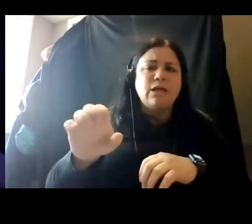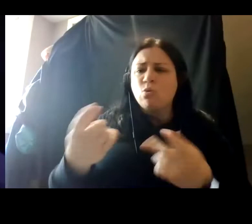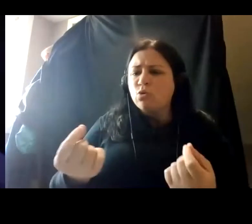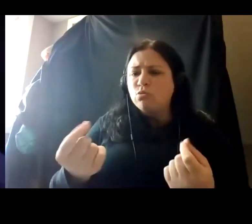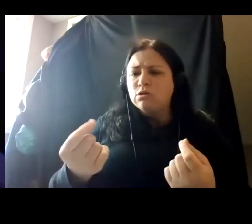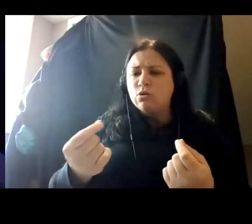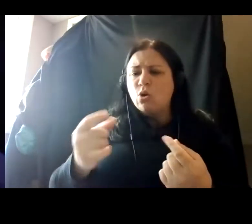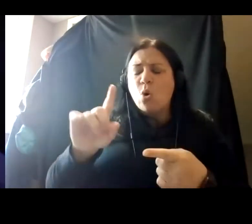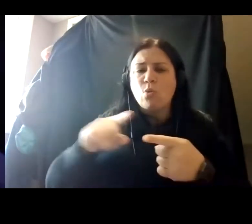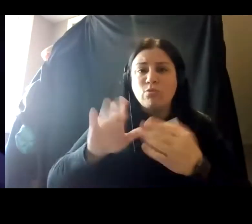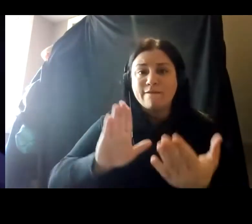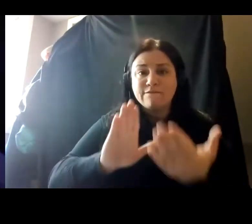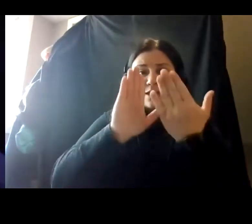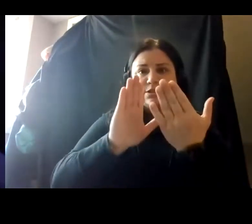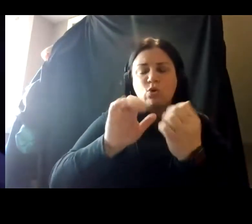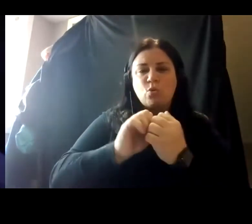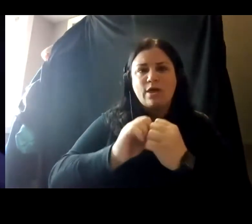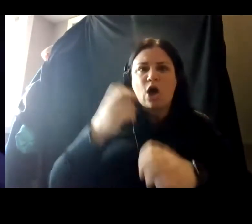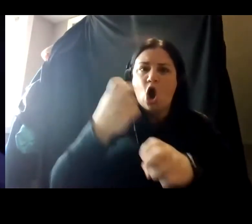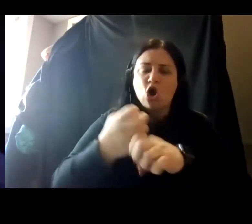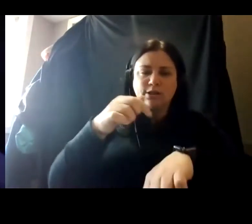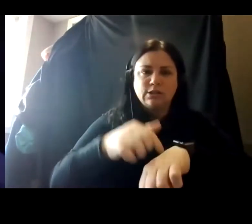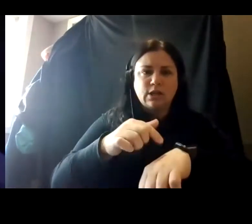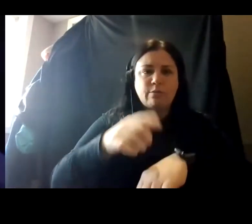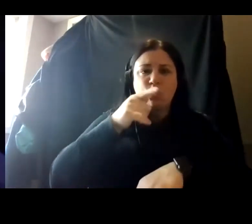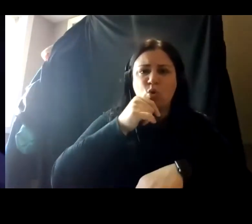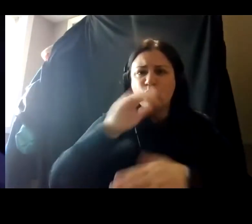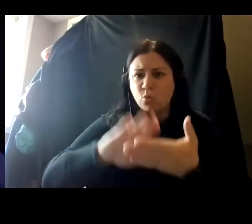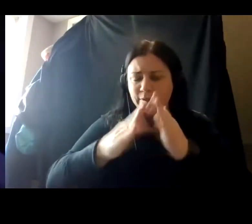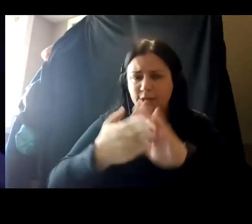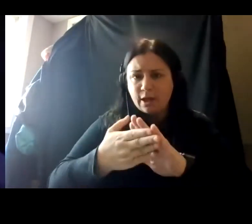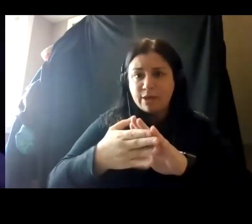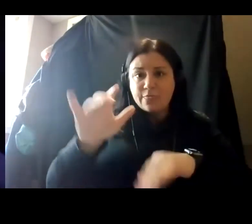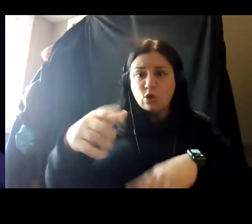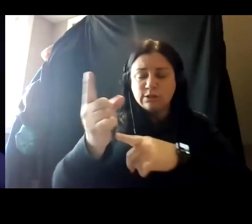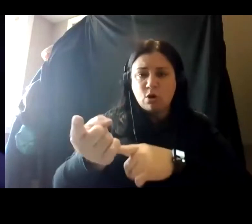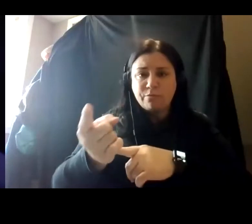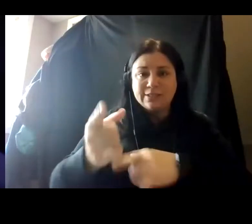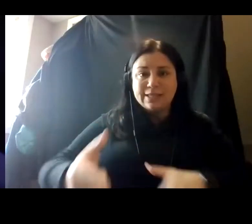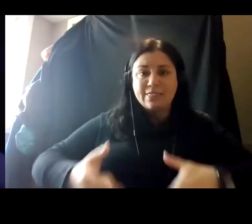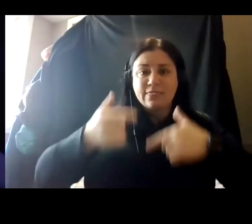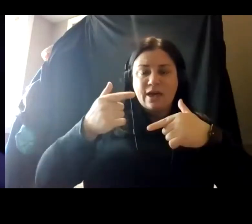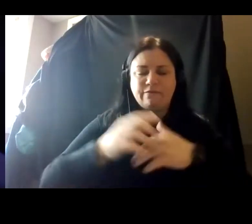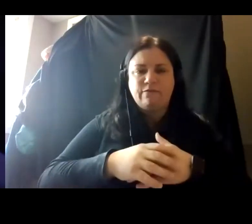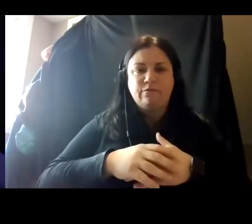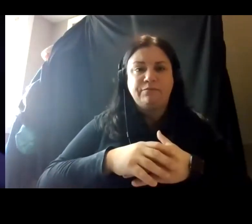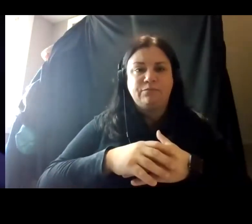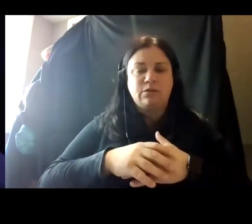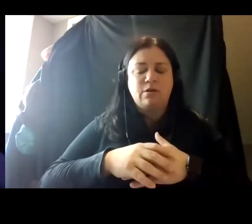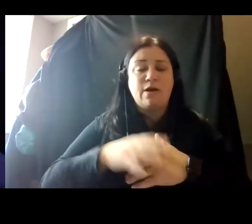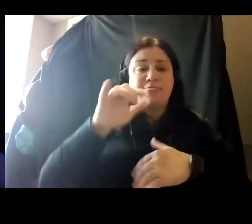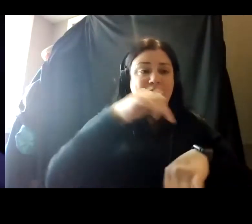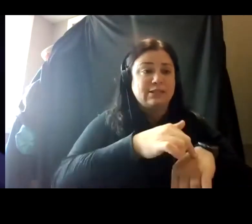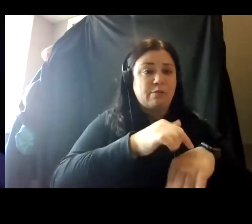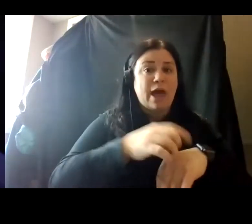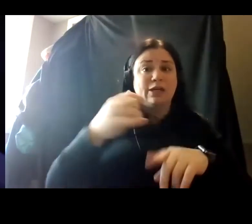we're faced with adversity? You know, who do we become at those tough moments in life? And from that, I had to surround myself with the